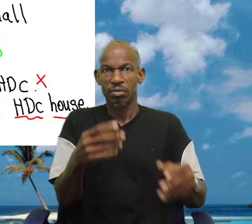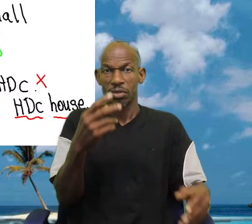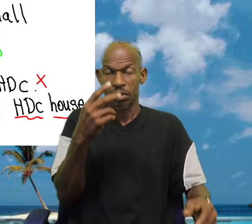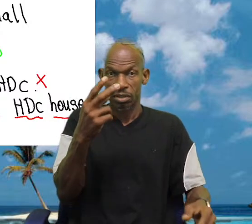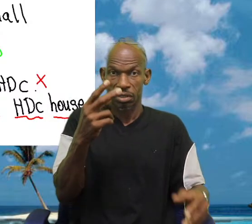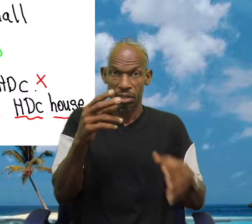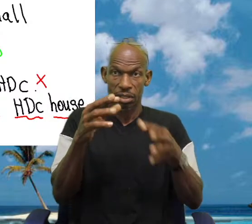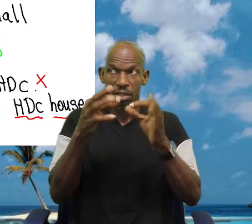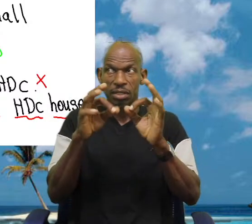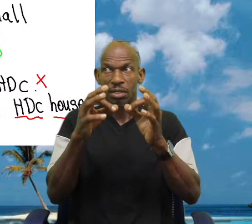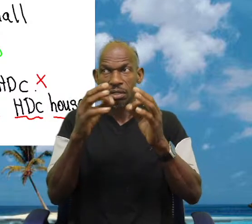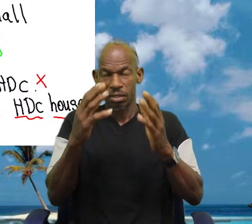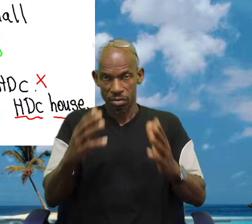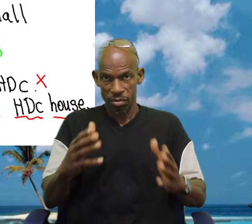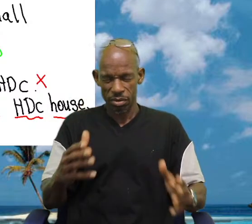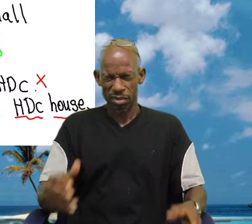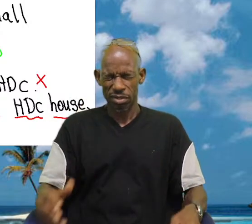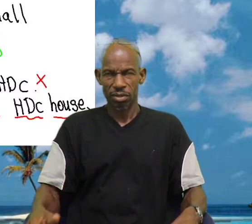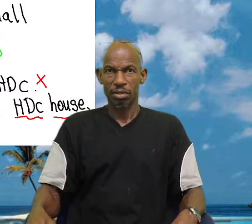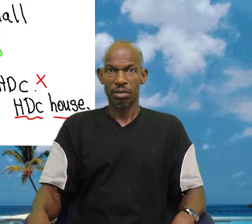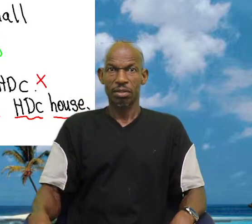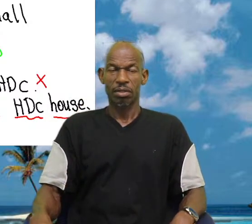interpreter,